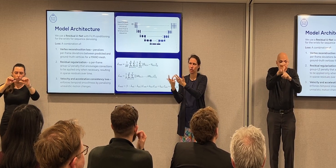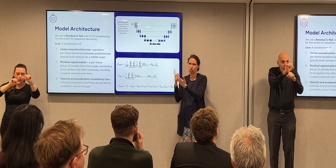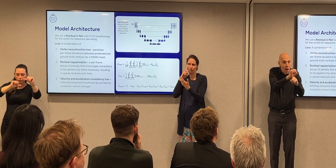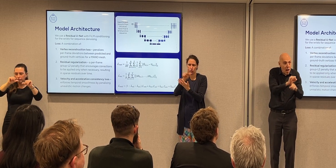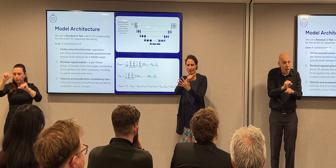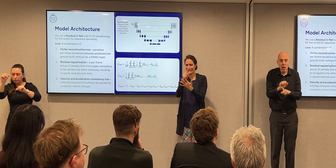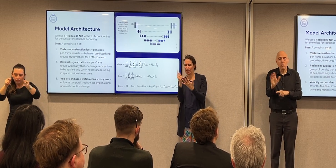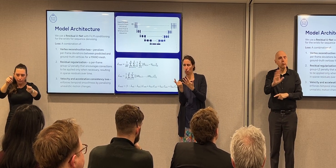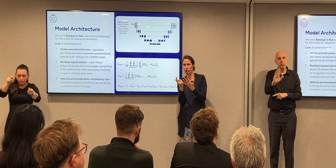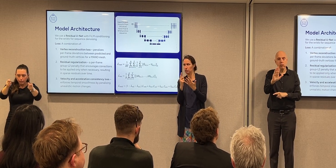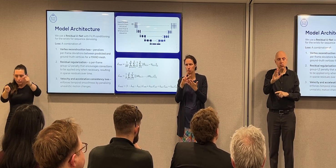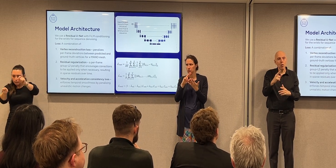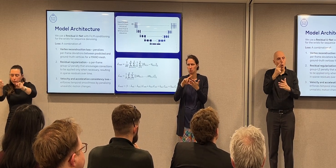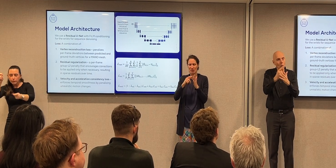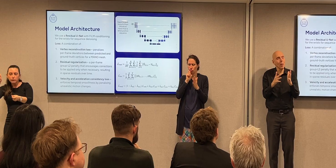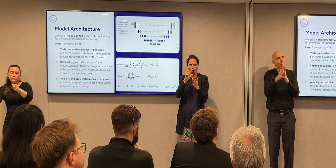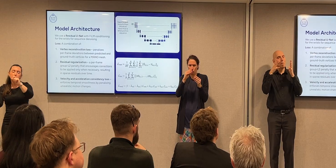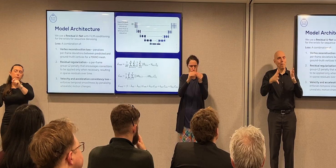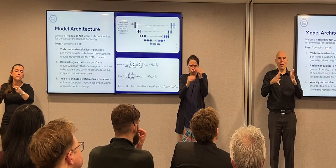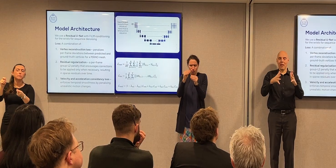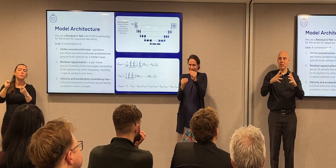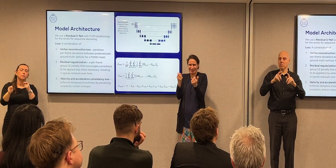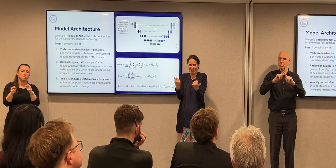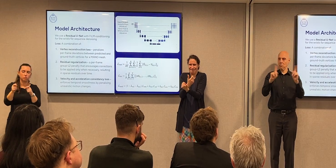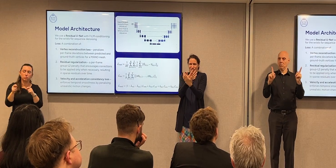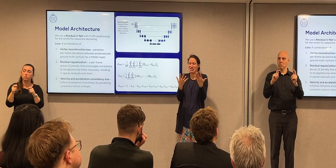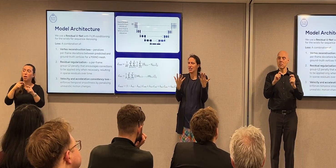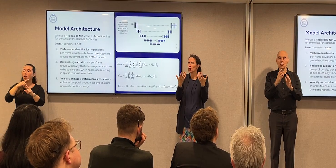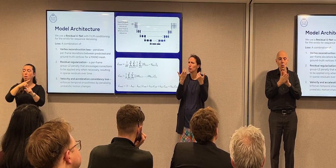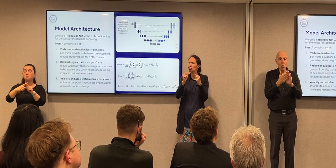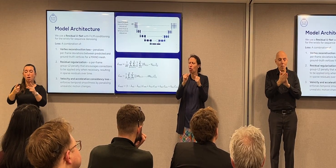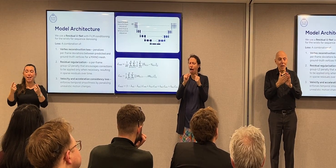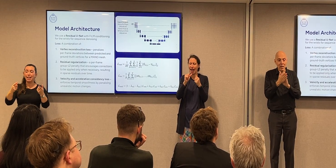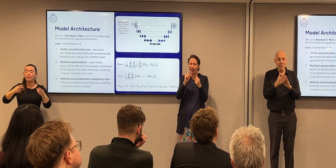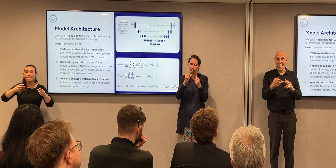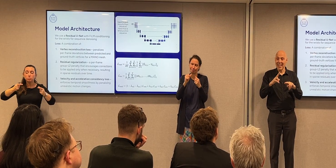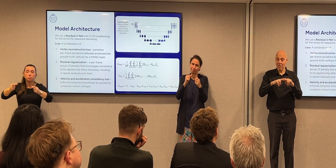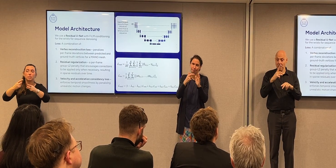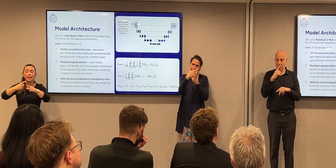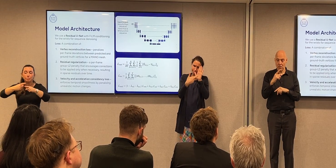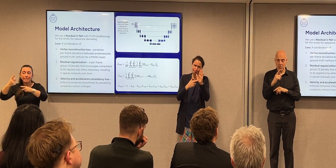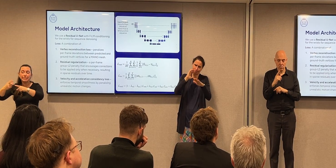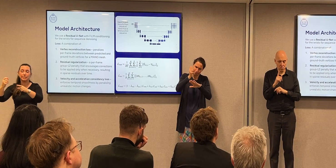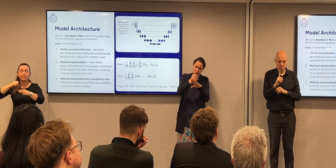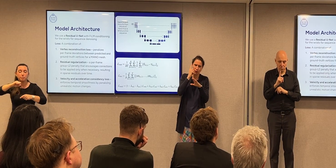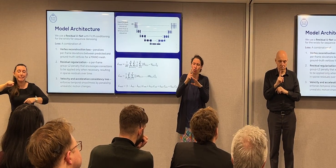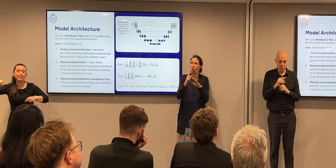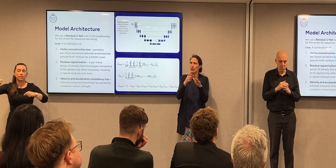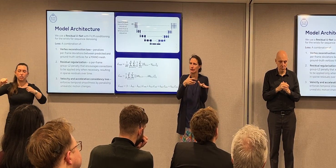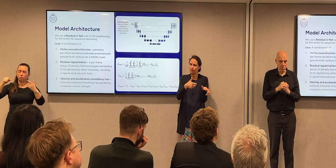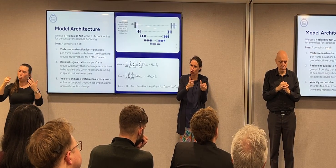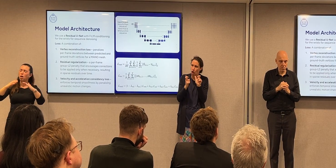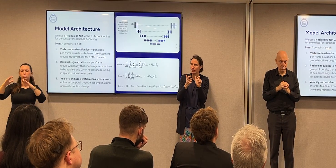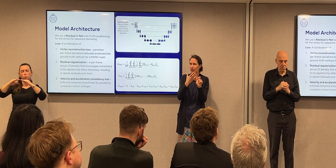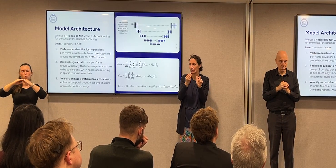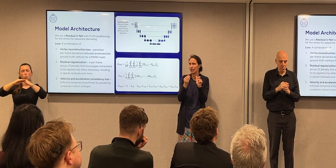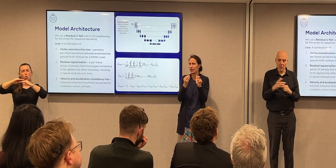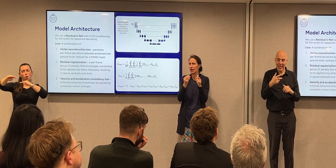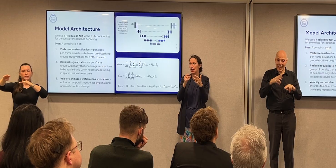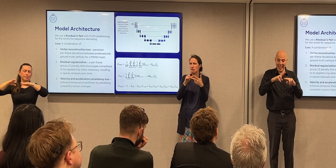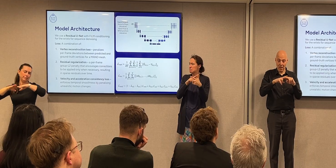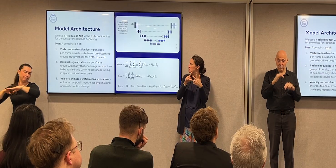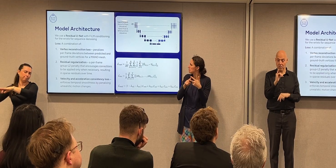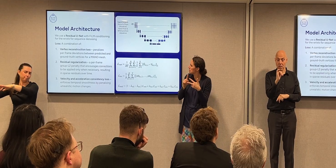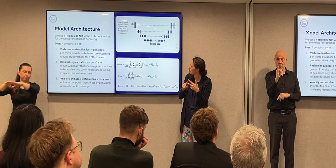also try to enforce velocity and acceleration consistency, because what we really want to capture here